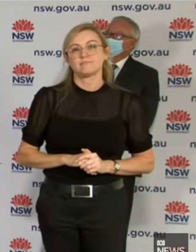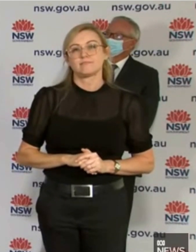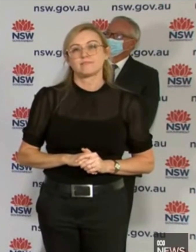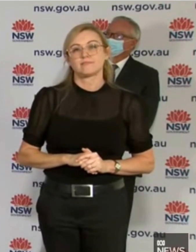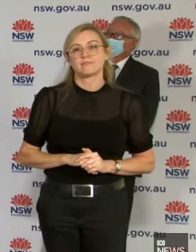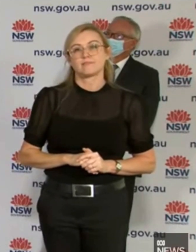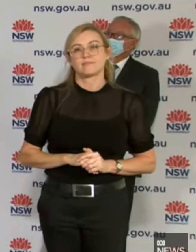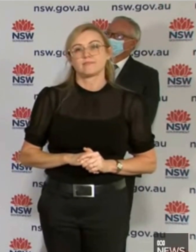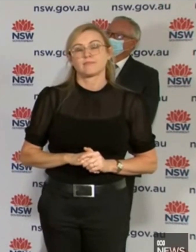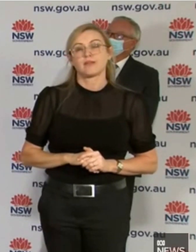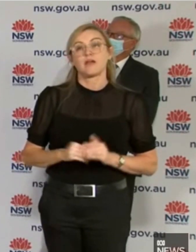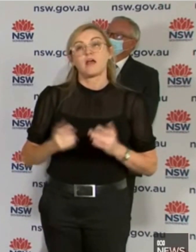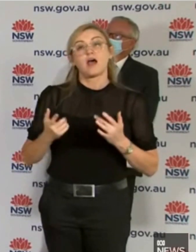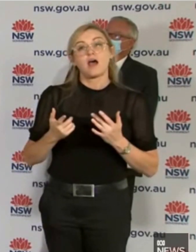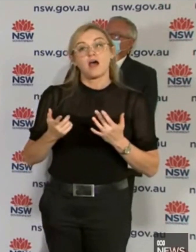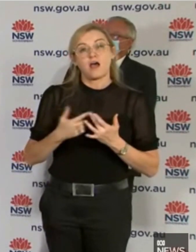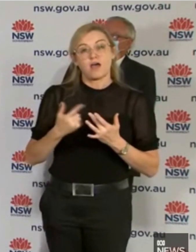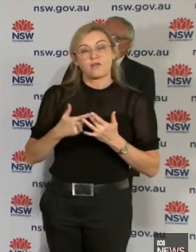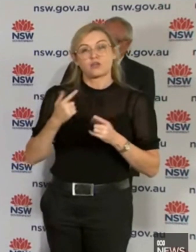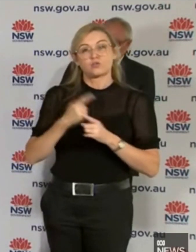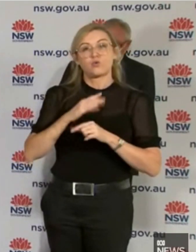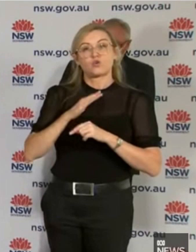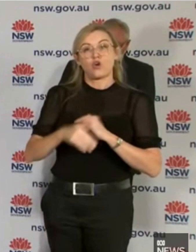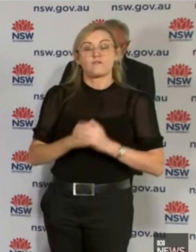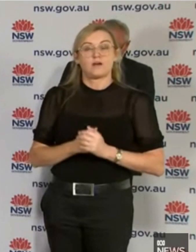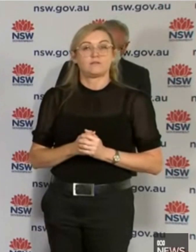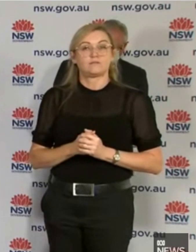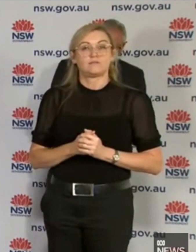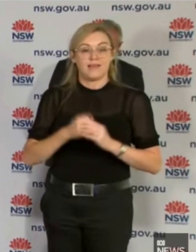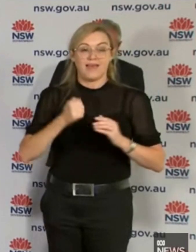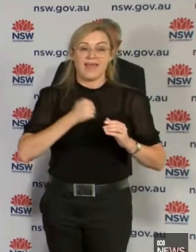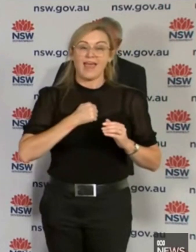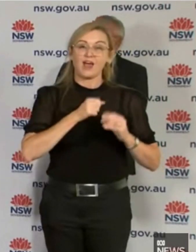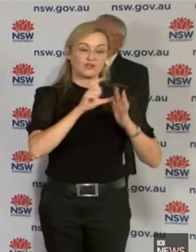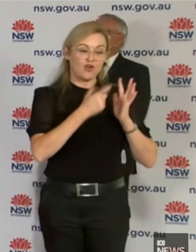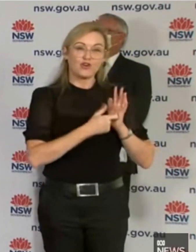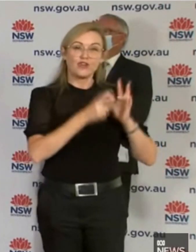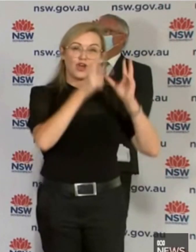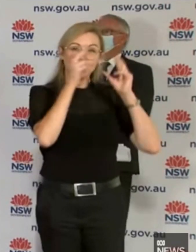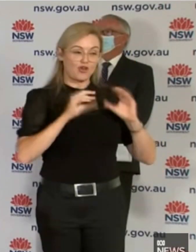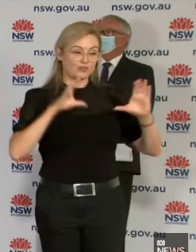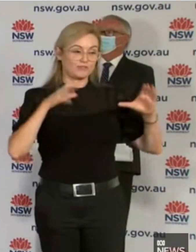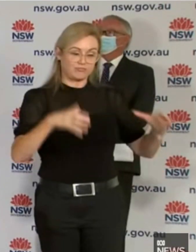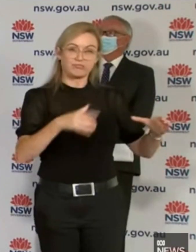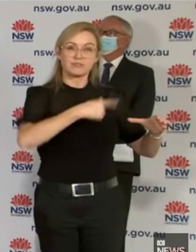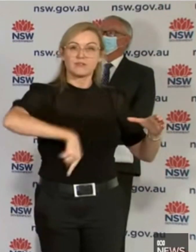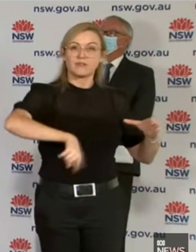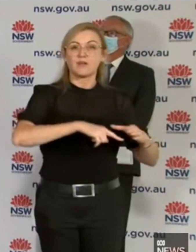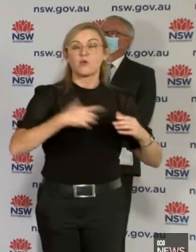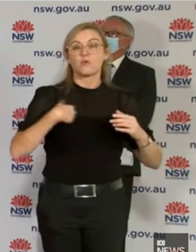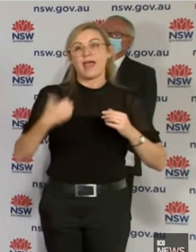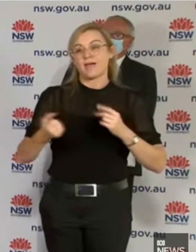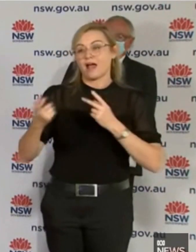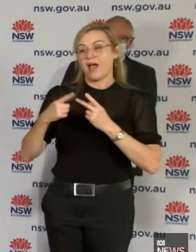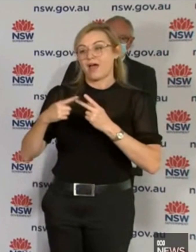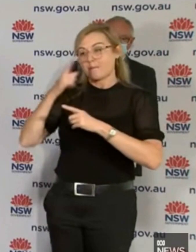I'd also like to talk about the enhancements we've got to our workforce. The national regulatory body, APRA,